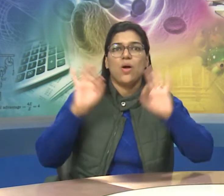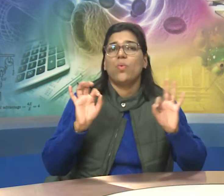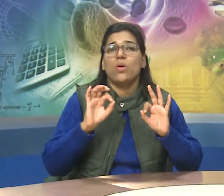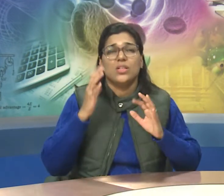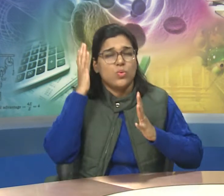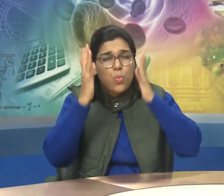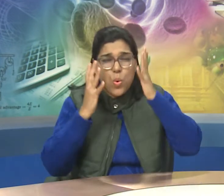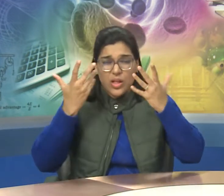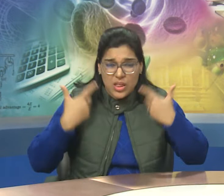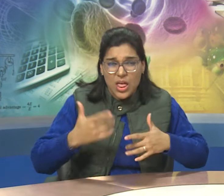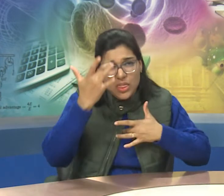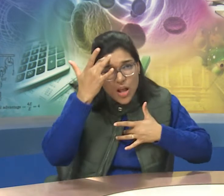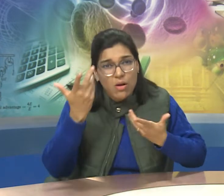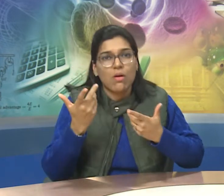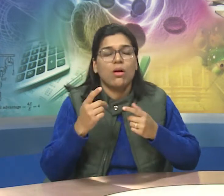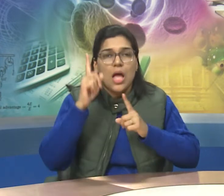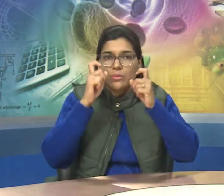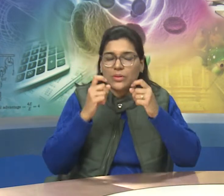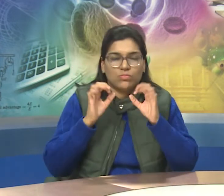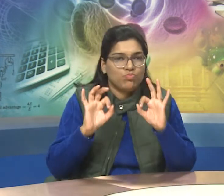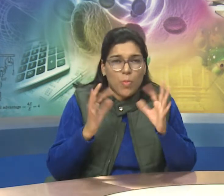to a total breakdown,